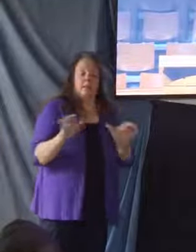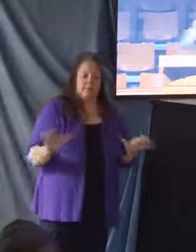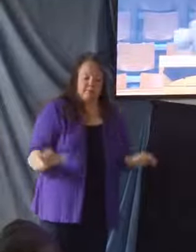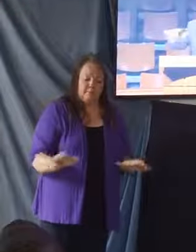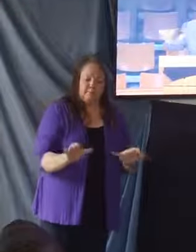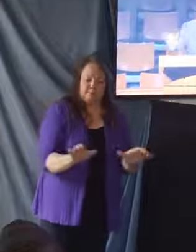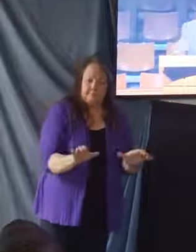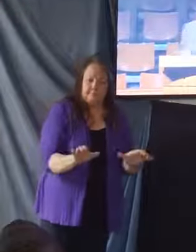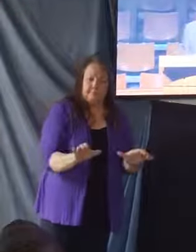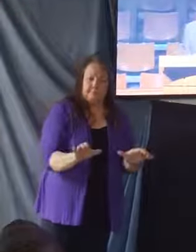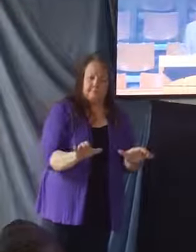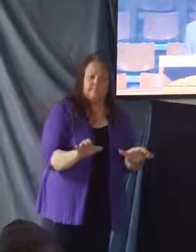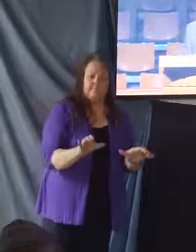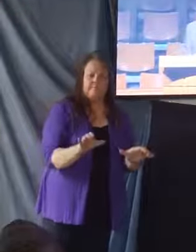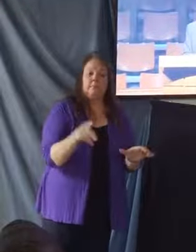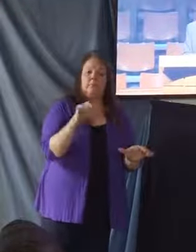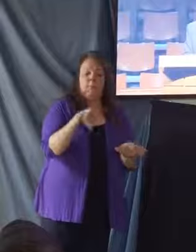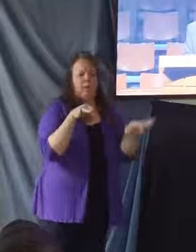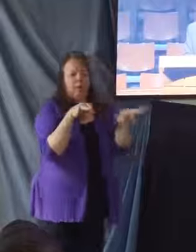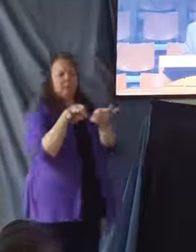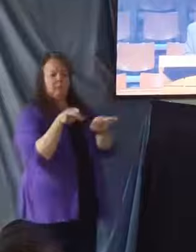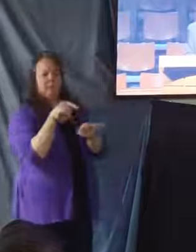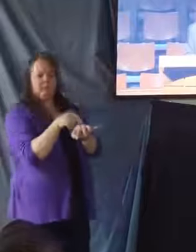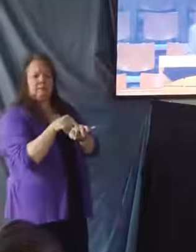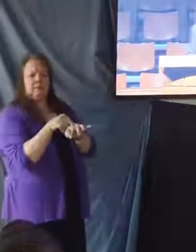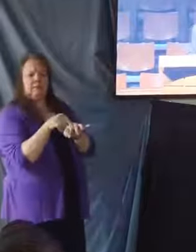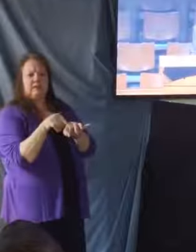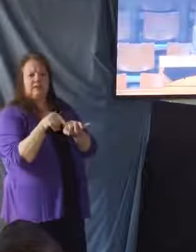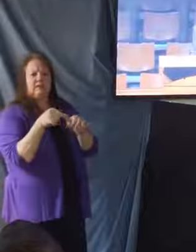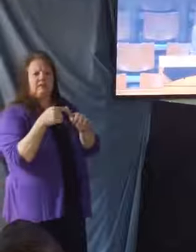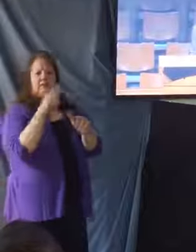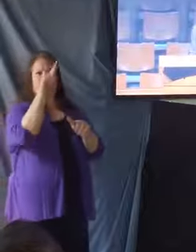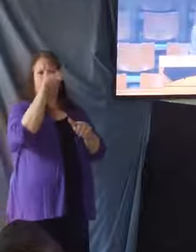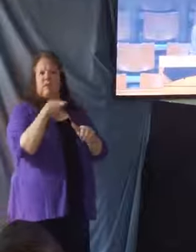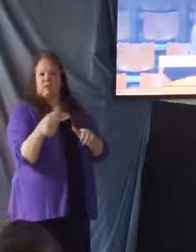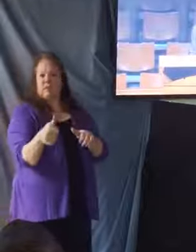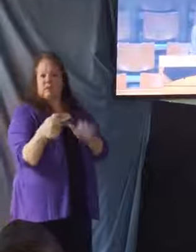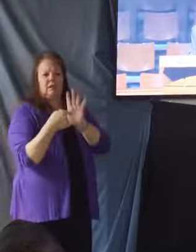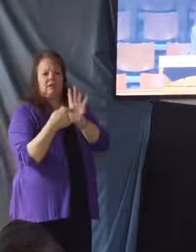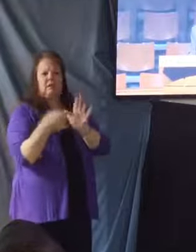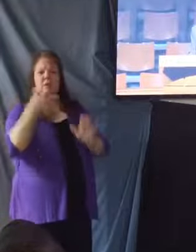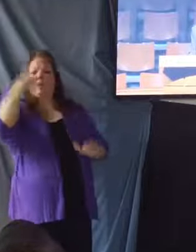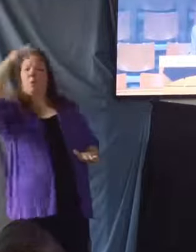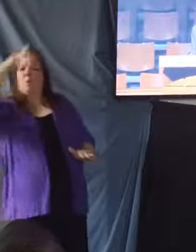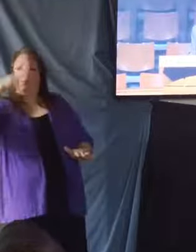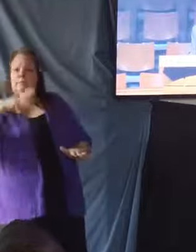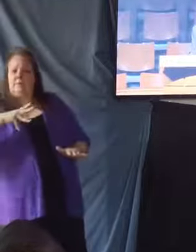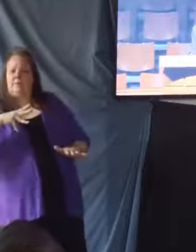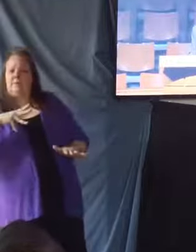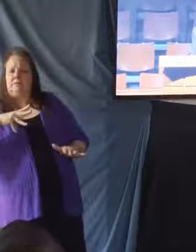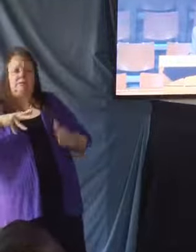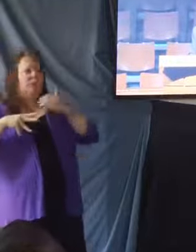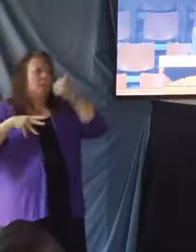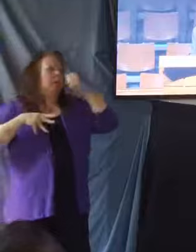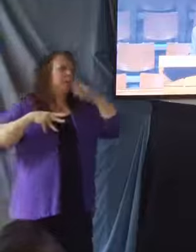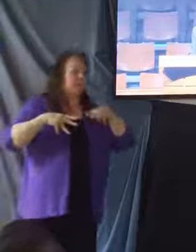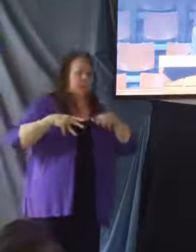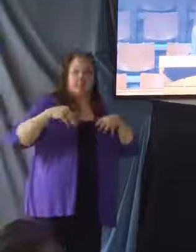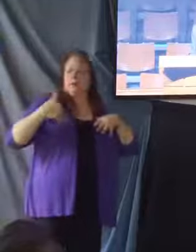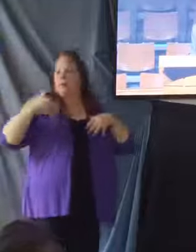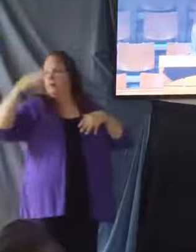And he's instructed about conduct. We just gave an example in the first 10 verses. How older men were to conduct themselves. Older